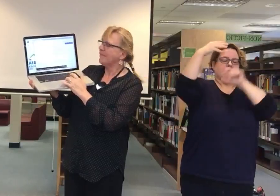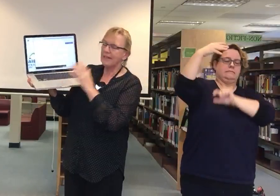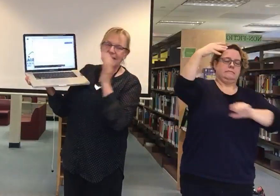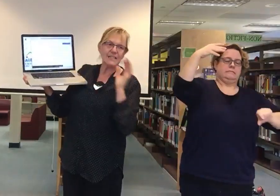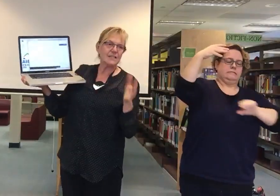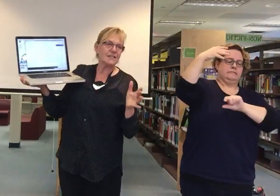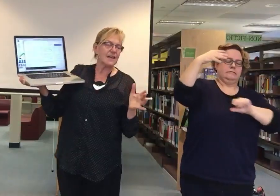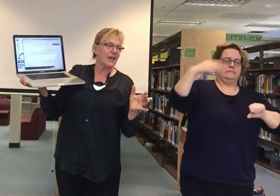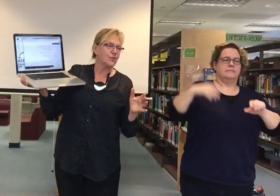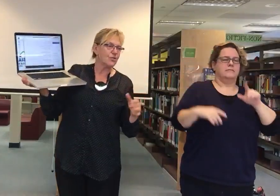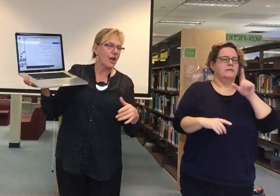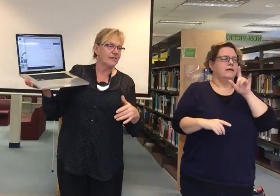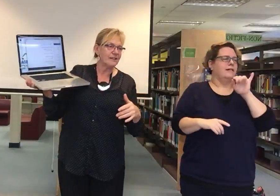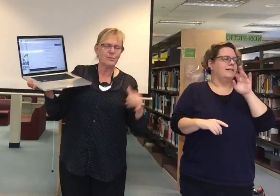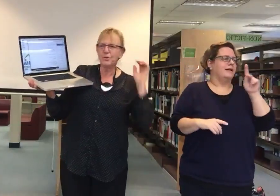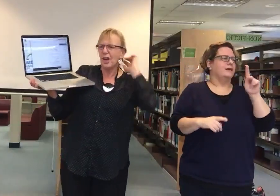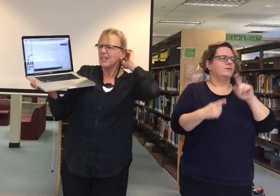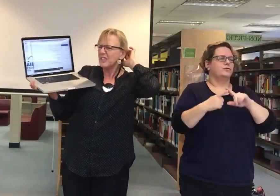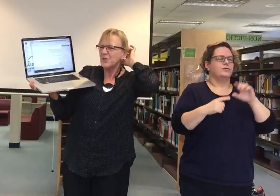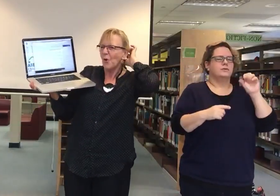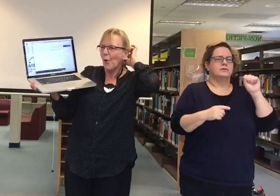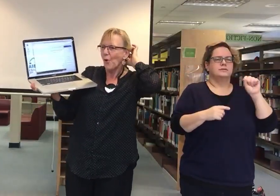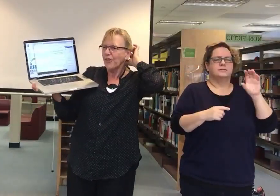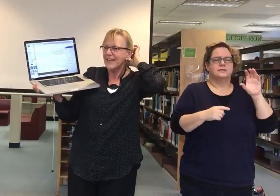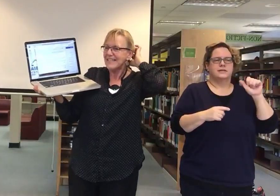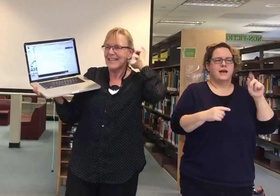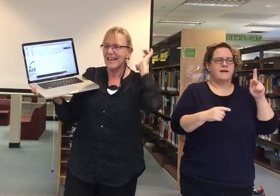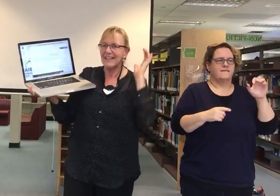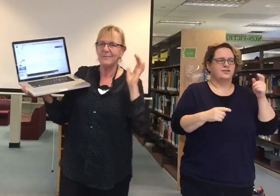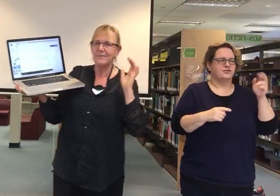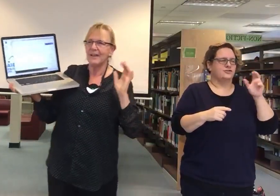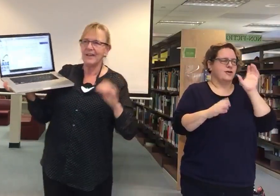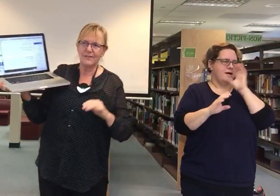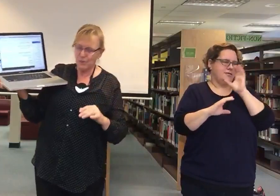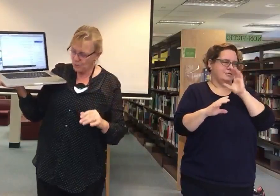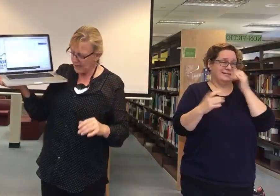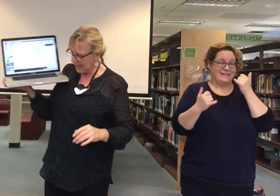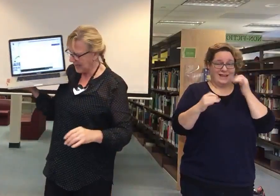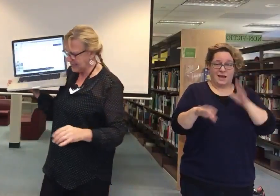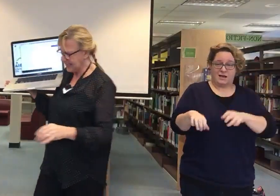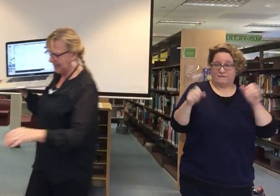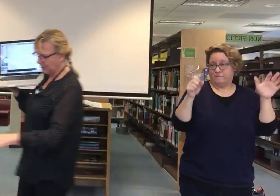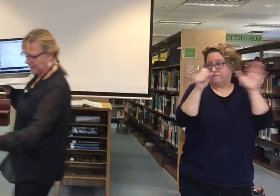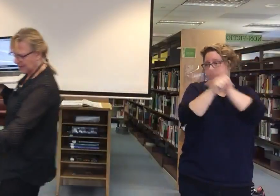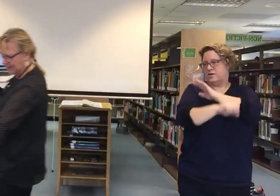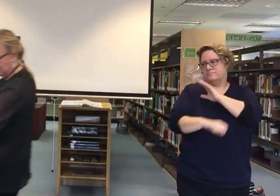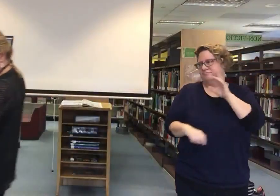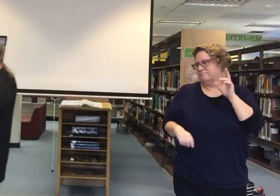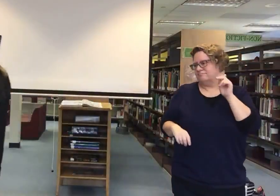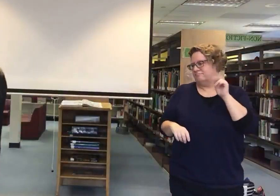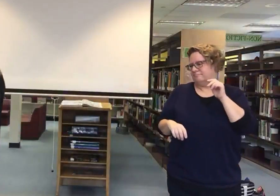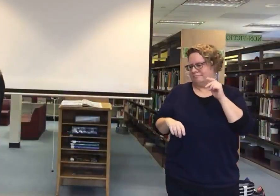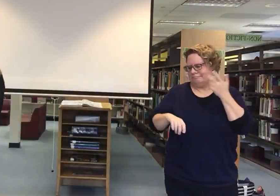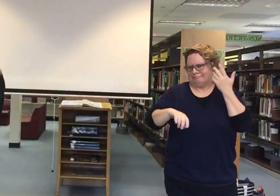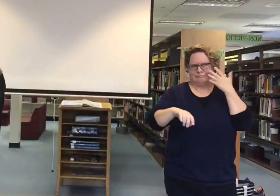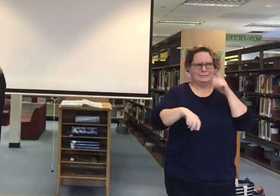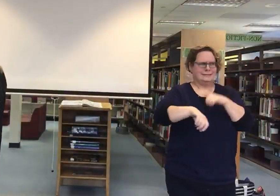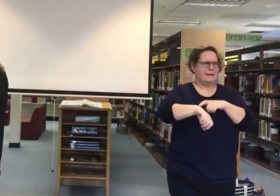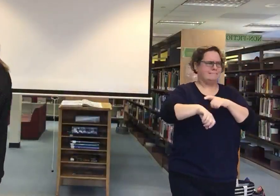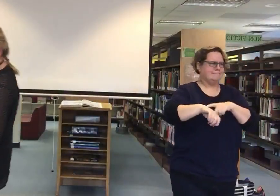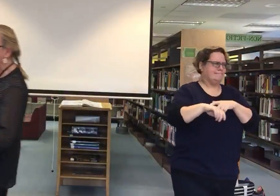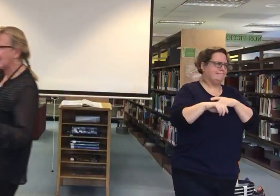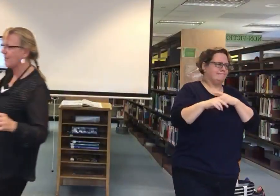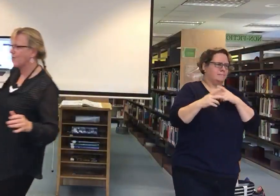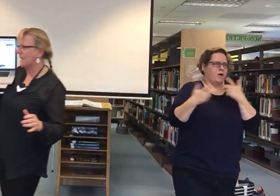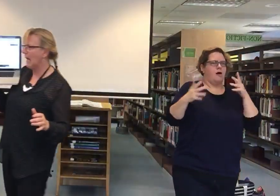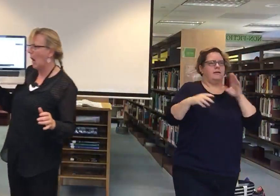so I have the link to the scavenger hunt. We're not going to do the whole thing today. I have no idea even what time it is now to keep on time.